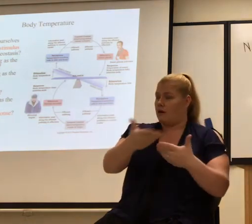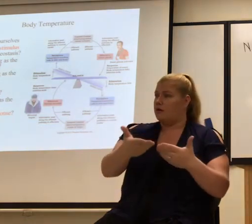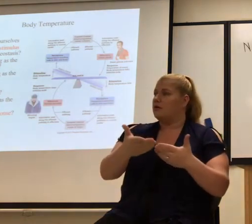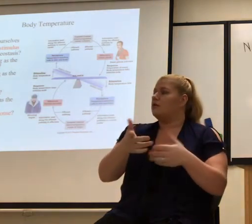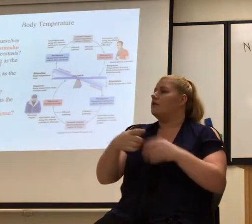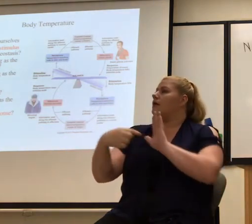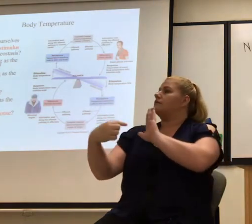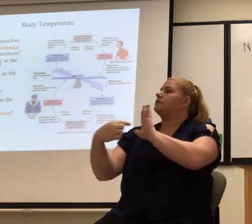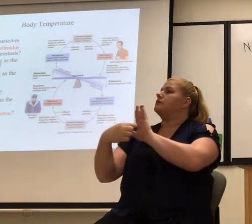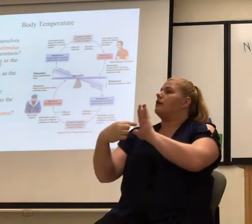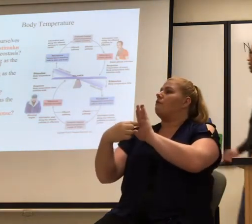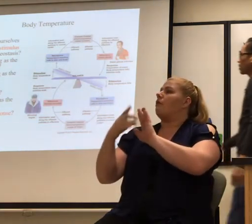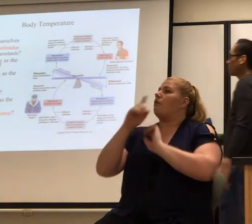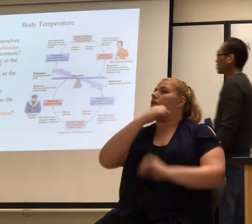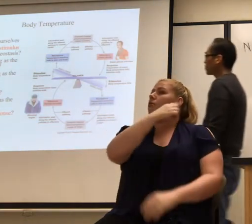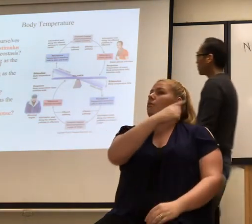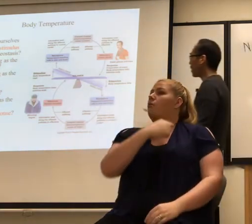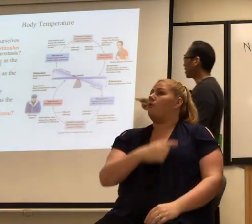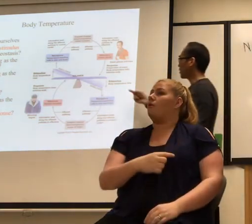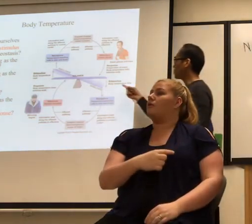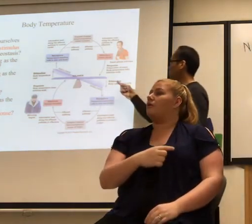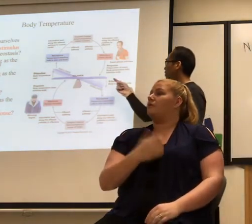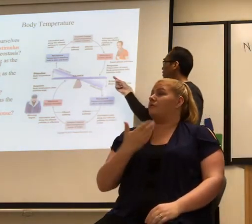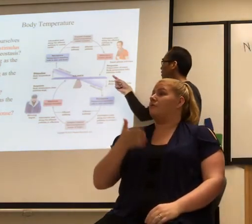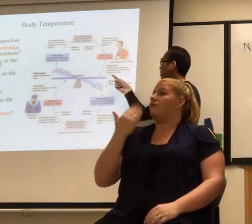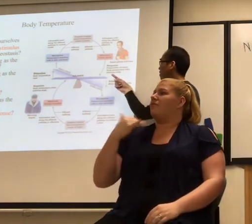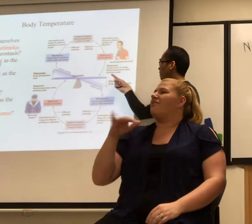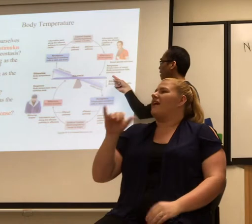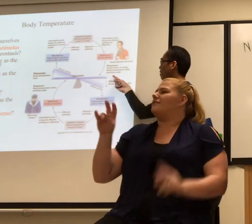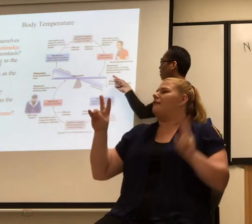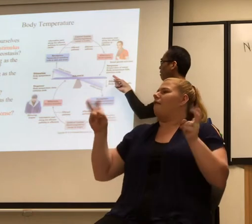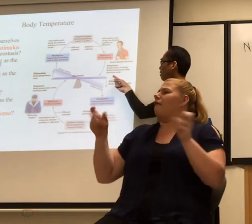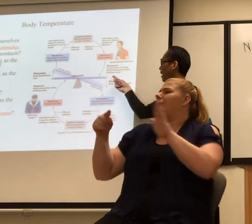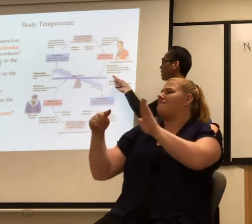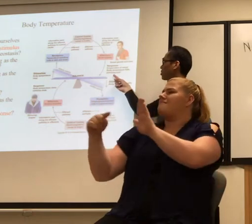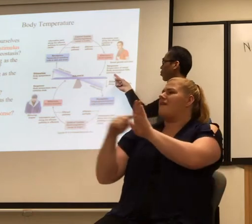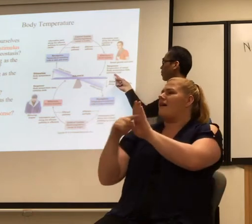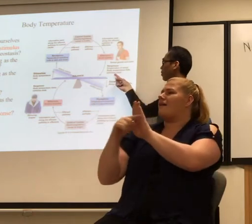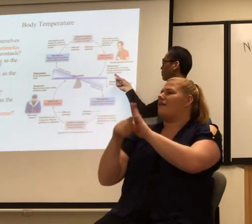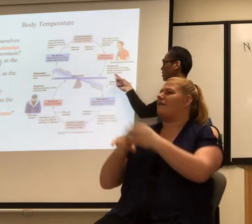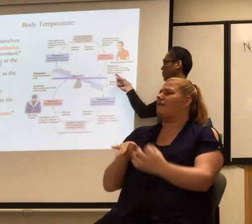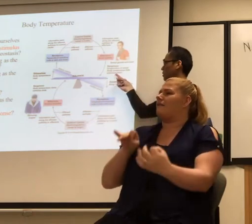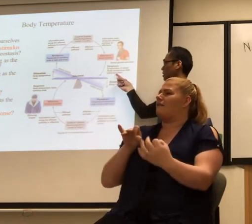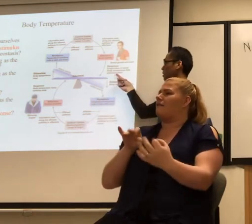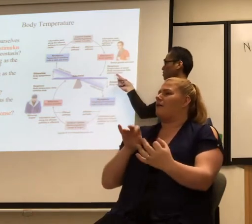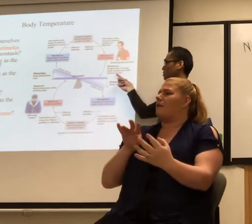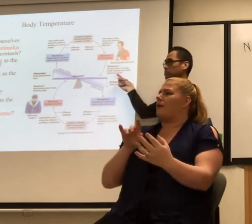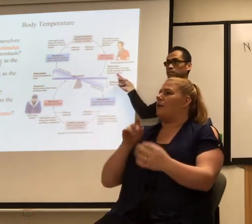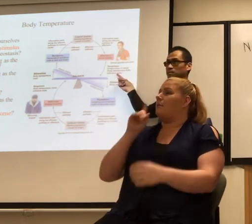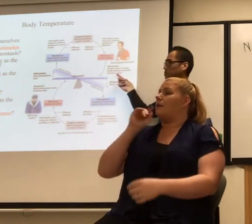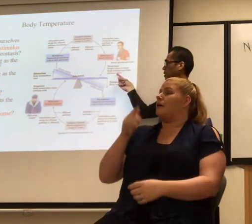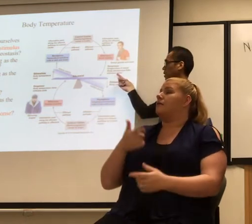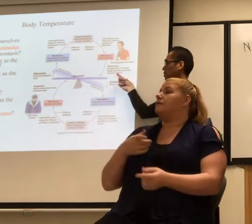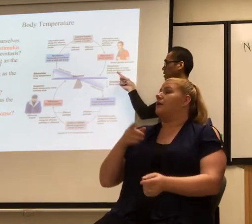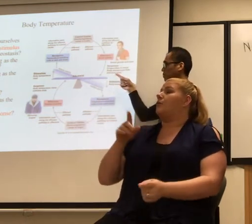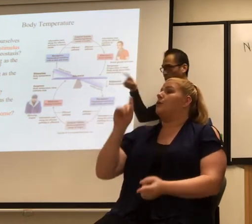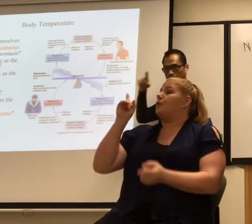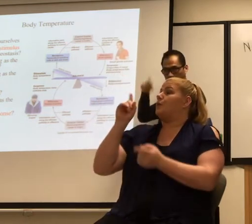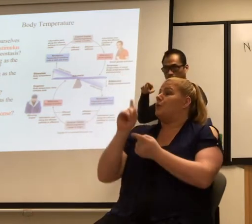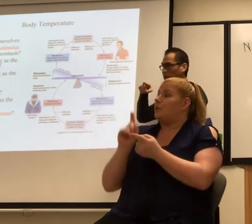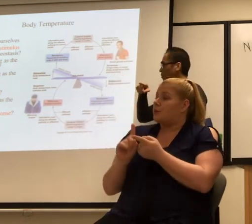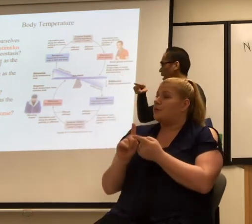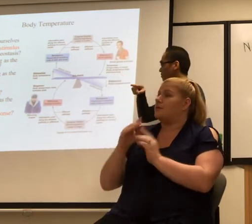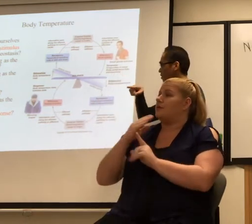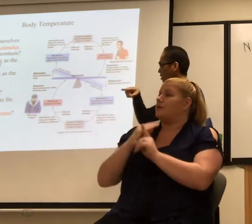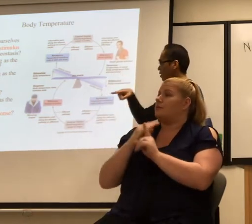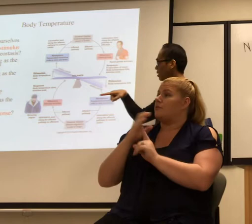I will tell you that was negative feedback because once the body temperature fell back to normal, the stimulus ends. Okay, and the same thing